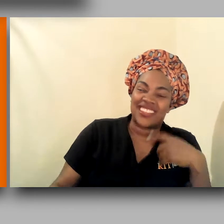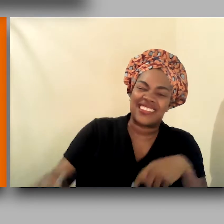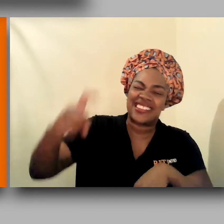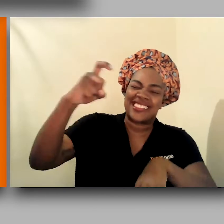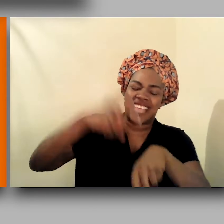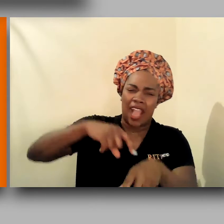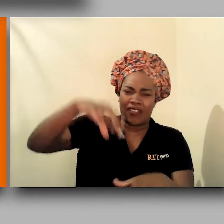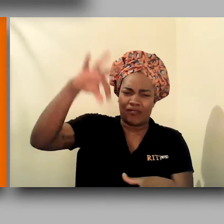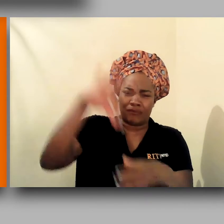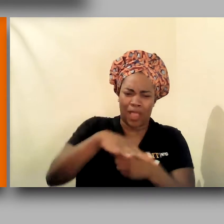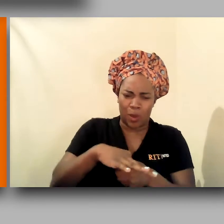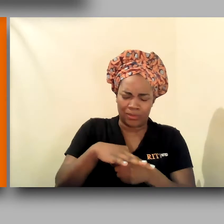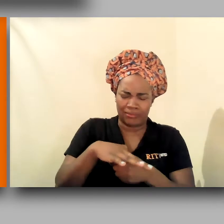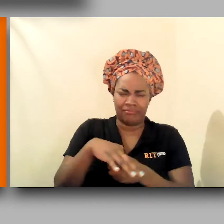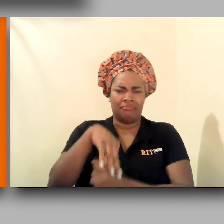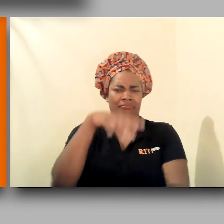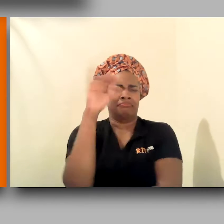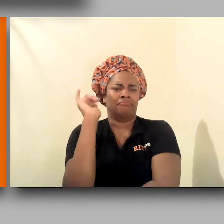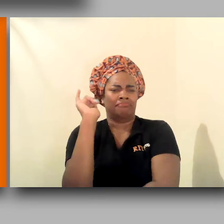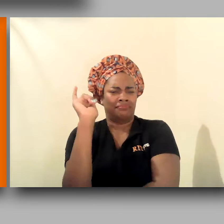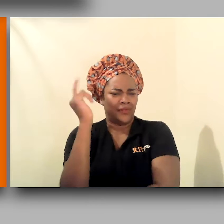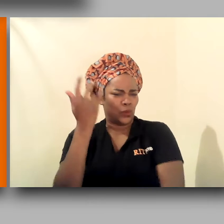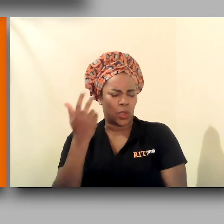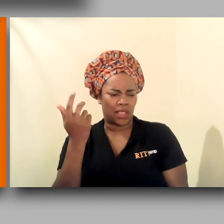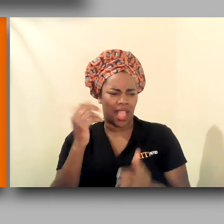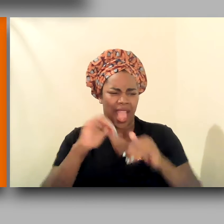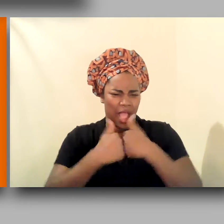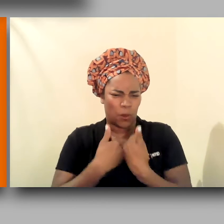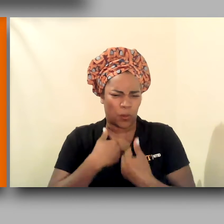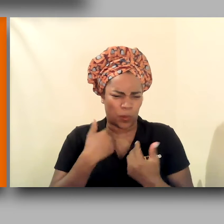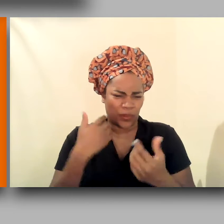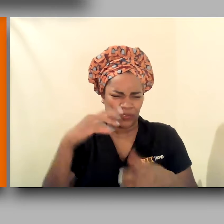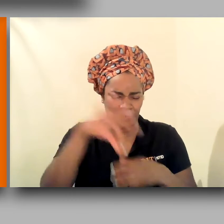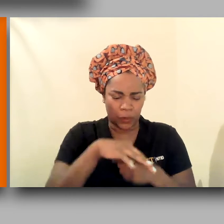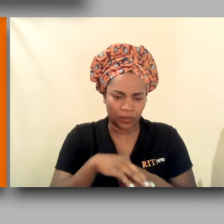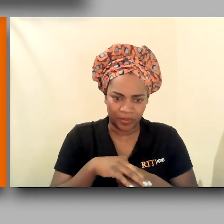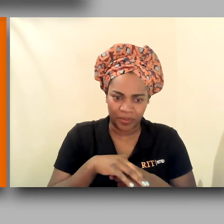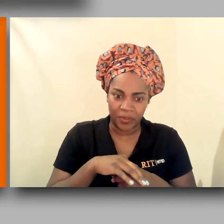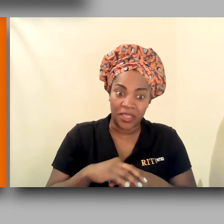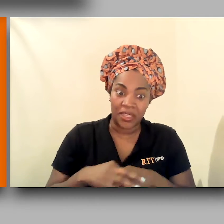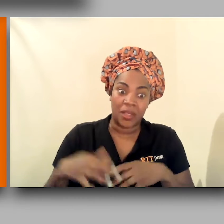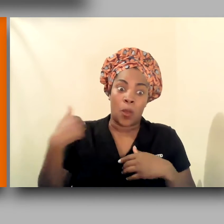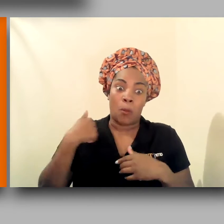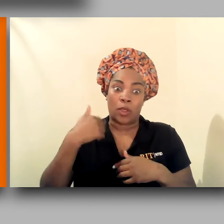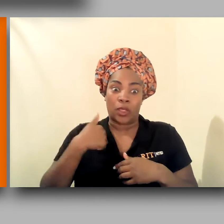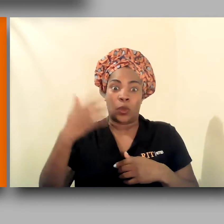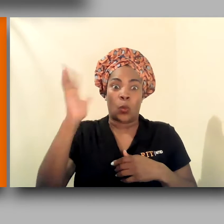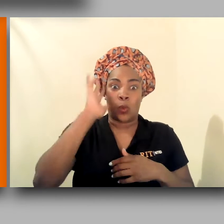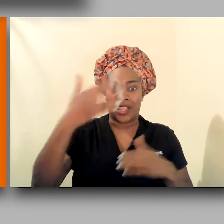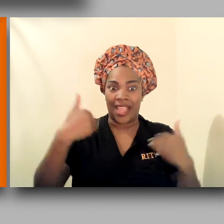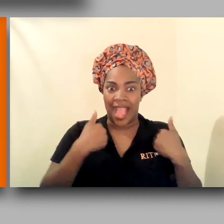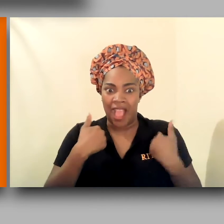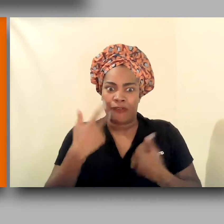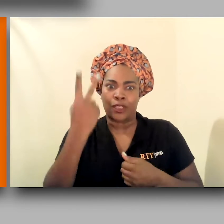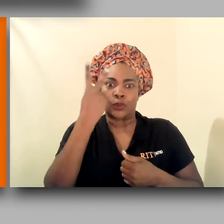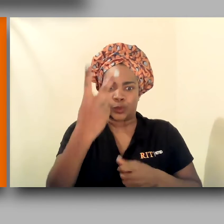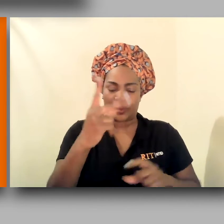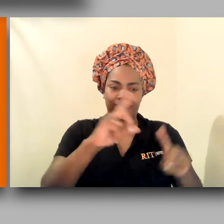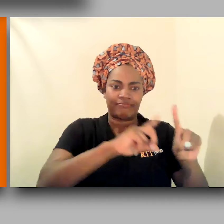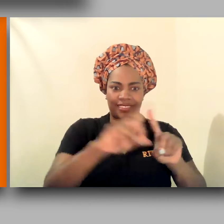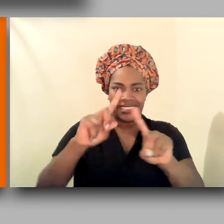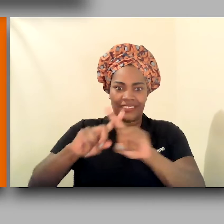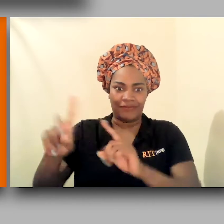Okay, it's time to vote. How can we vote? Well, we have